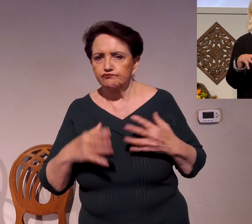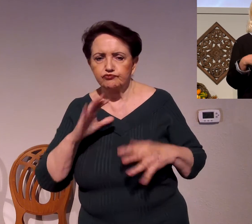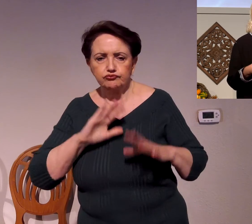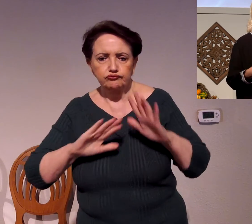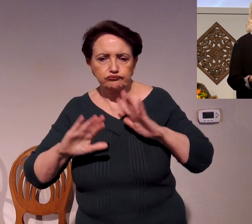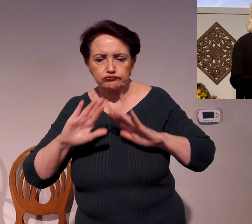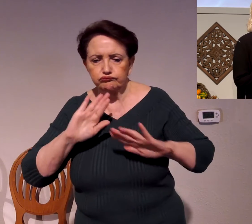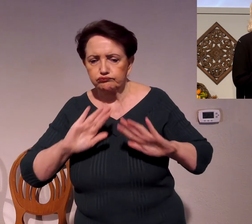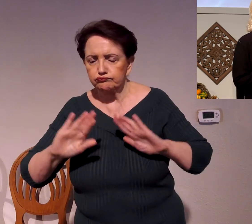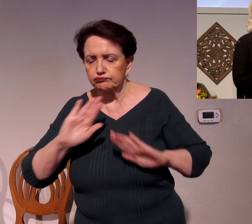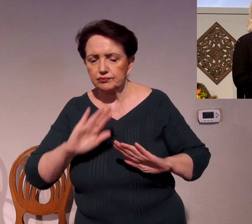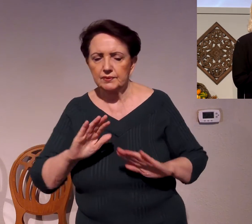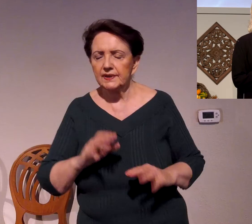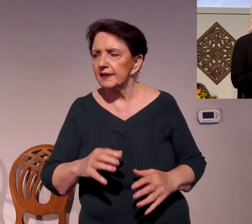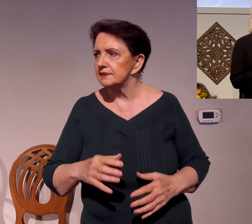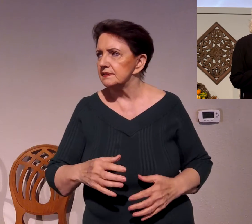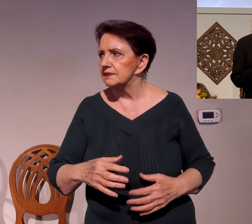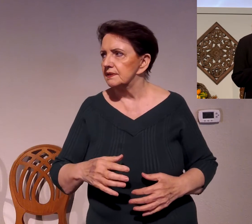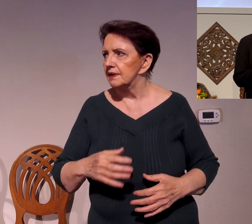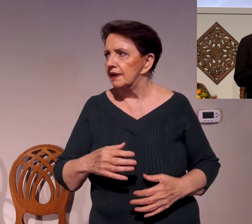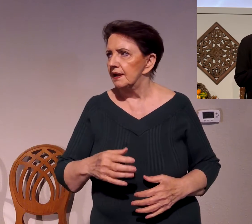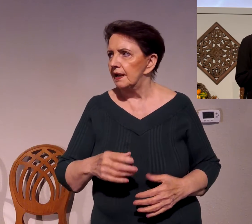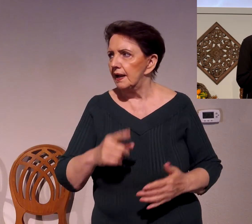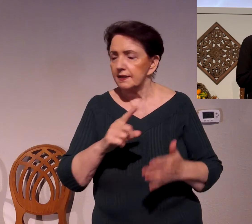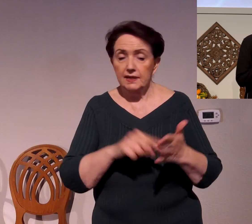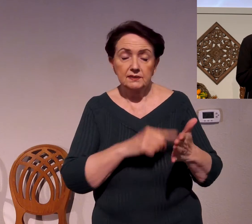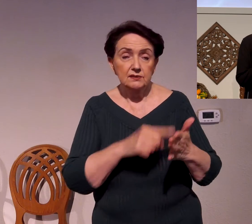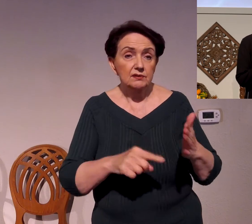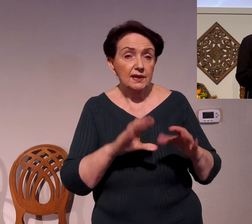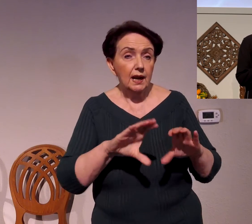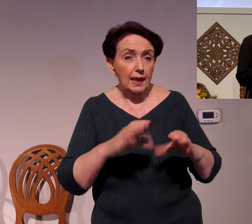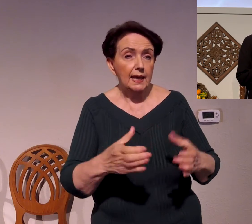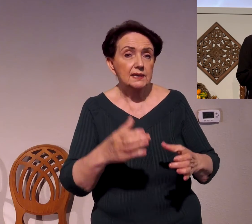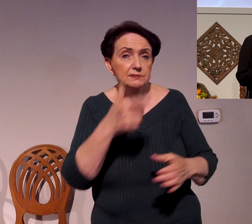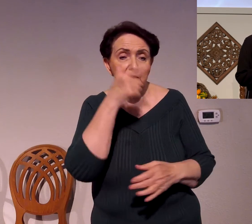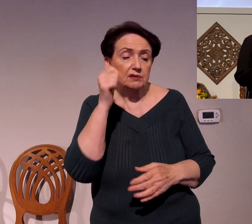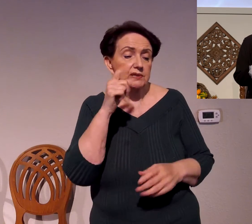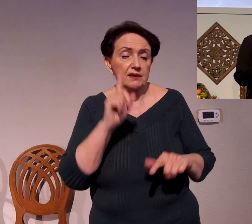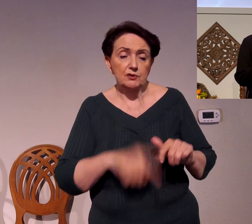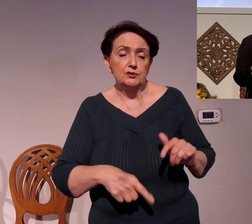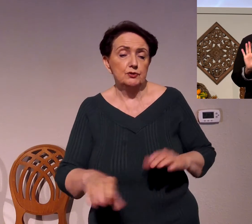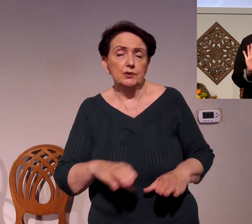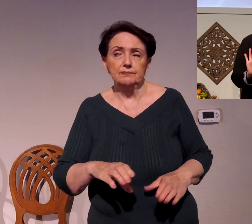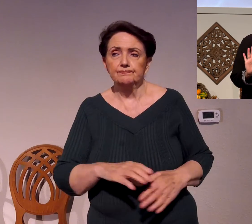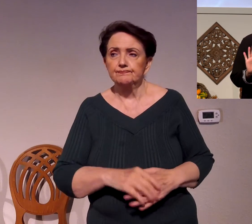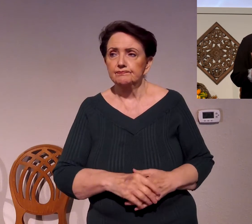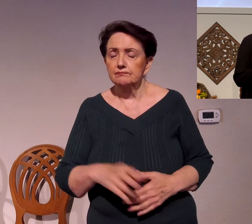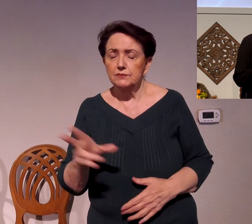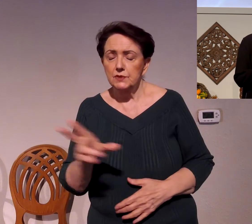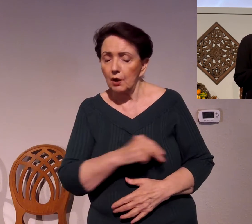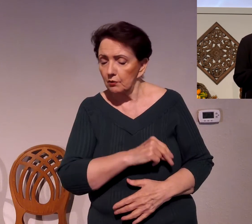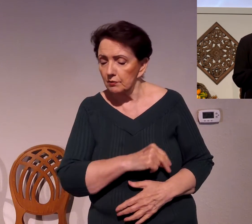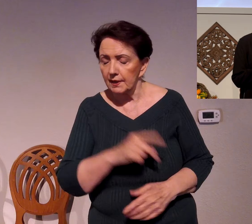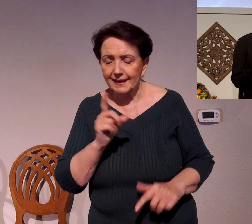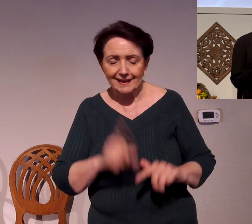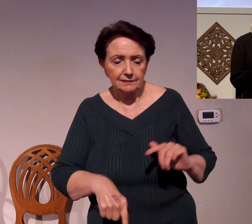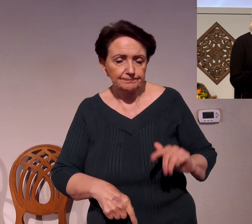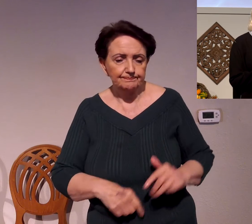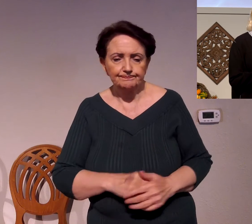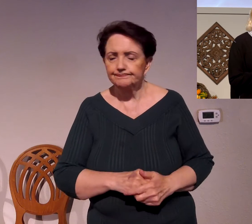had so much anxiety, I actually canceled a class because I just couldn't do it. I couldn't do it. I was like, no, I can't do